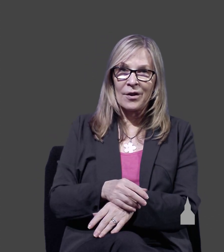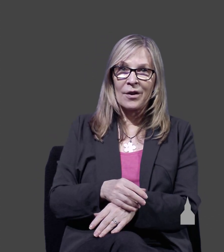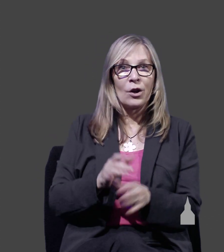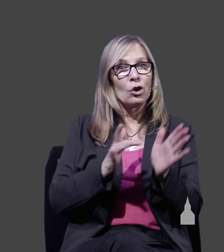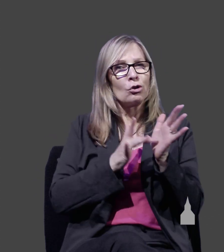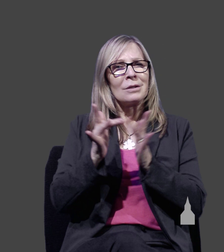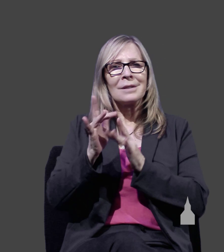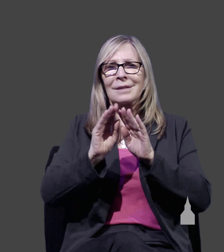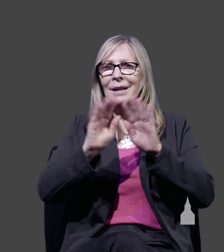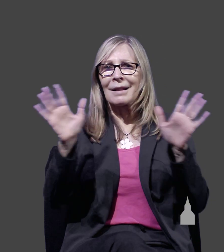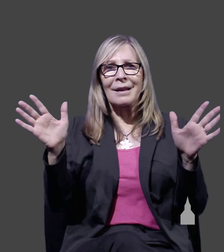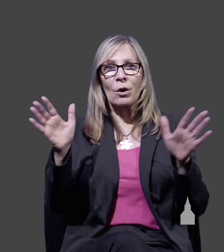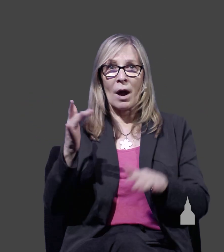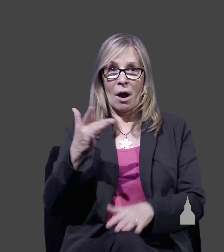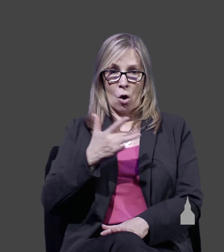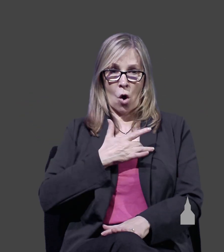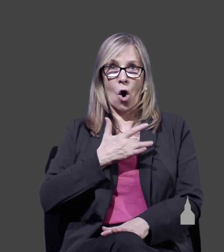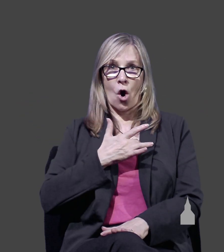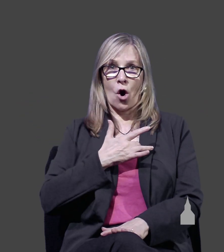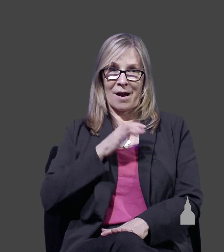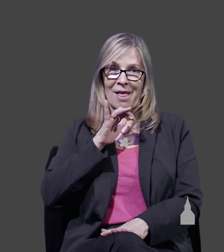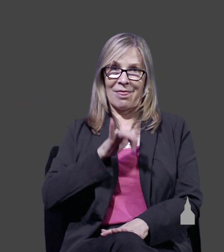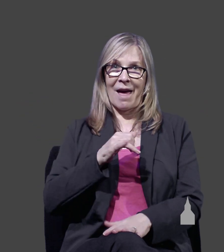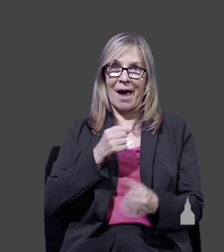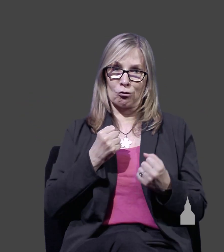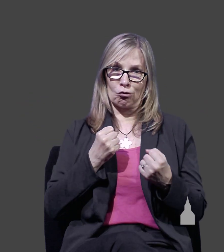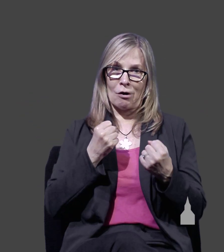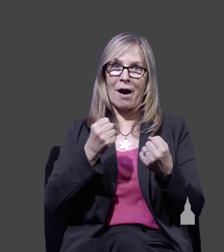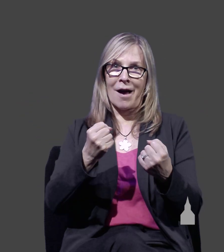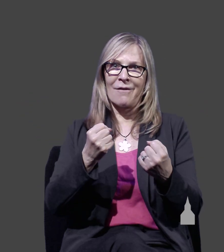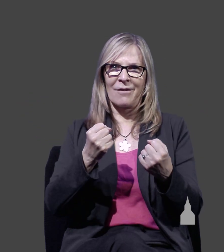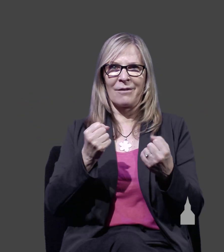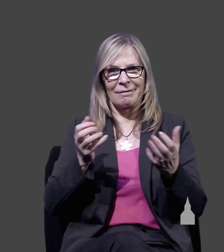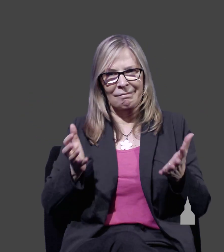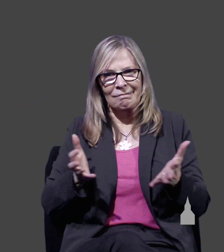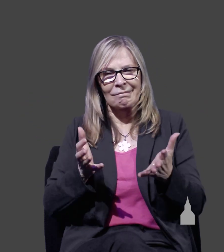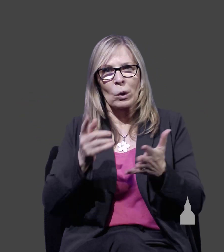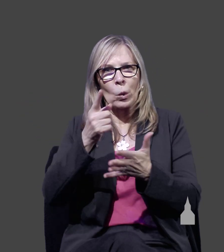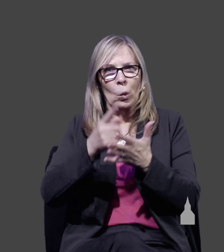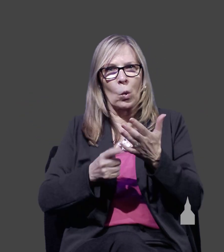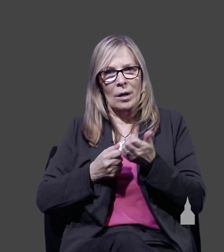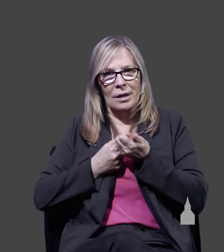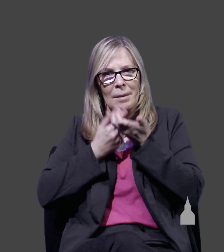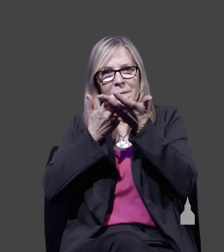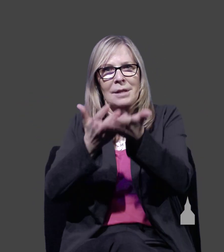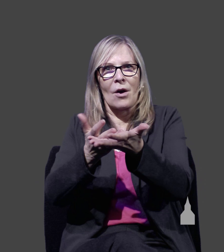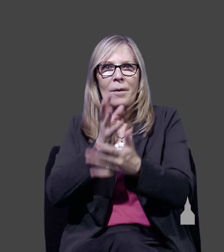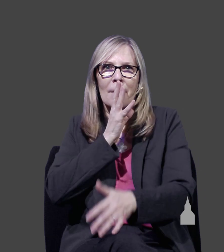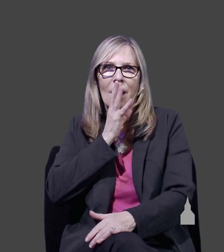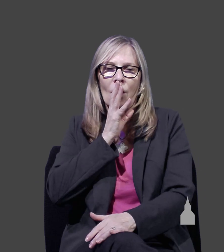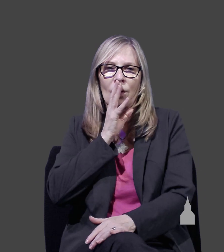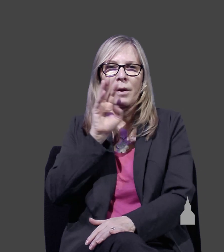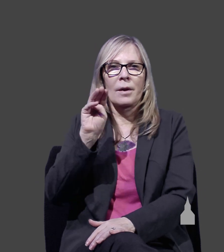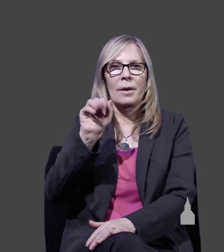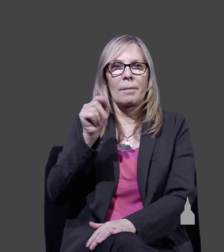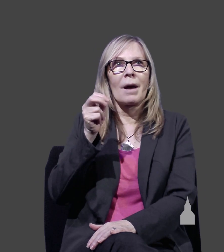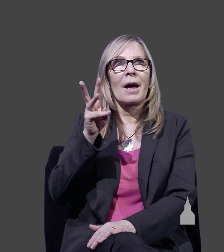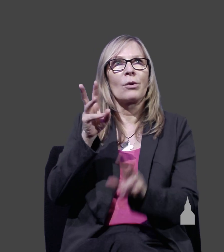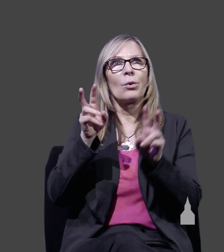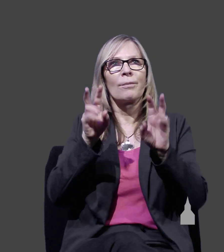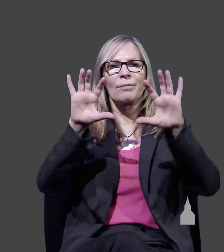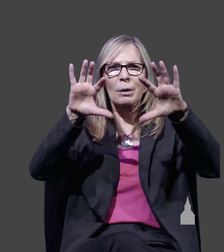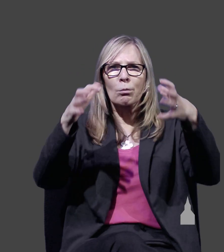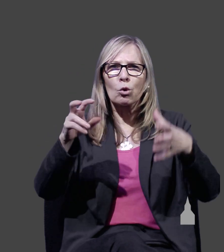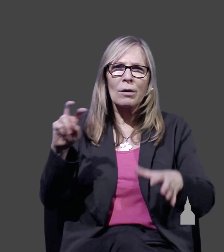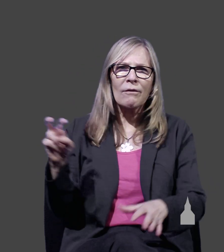Jesus made clear that our hearts are what drive what comes out of our mouth. Matthew 12, 34 to 36. You brood of vipers, how can